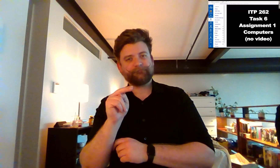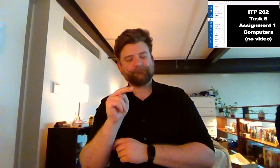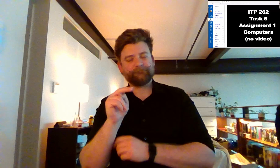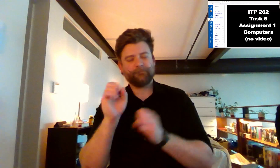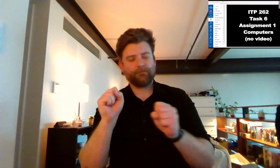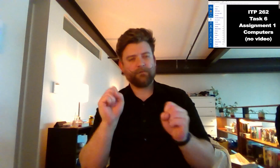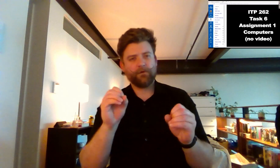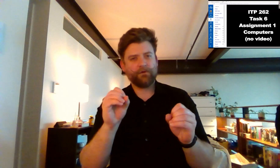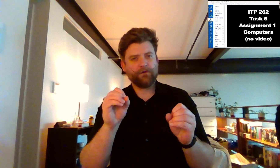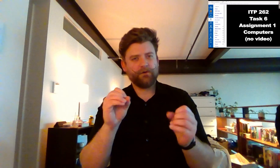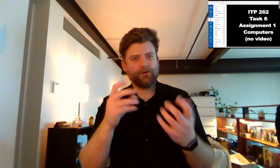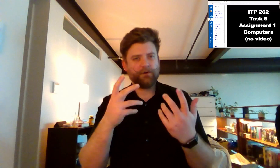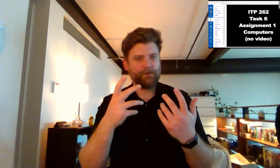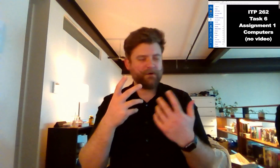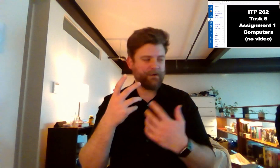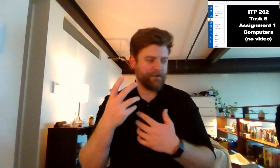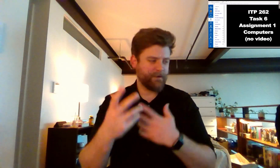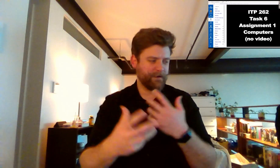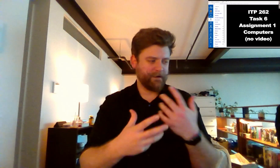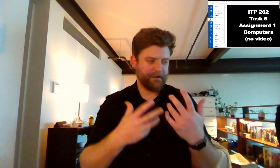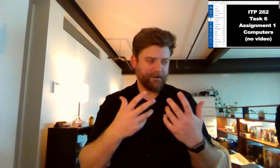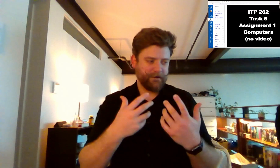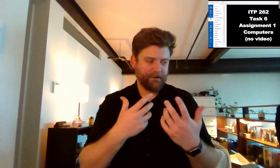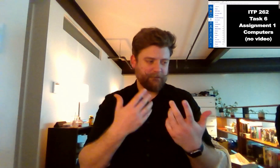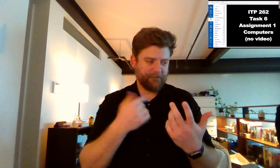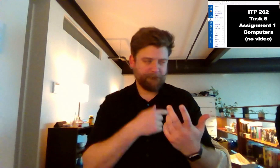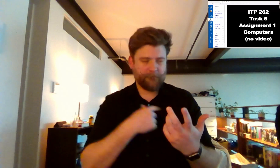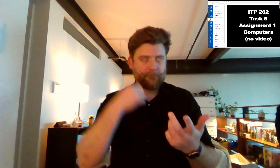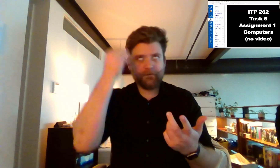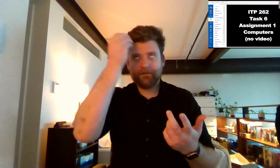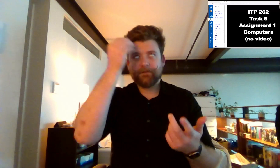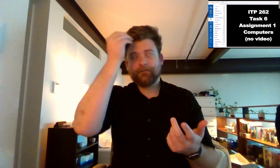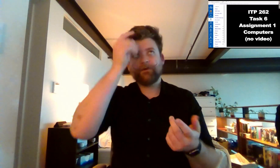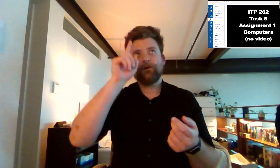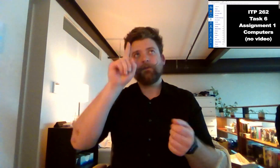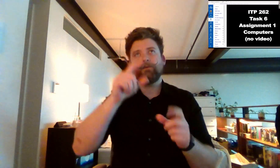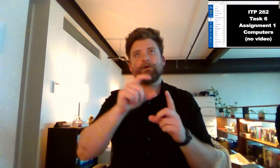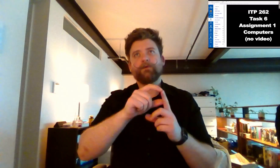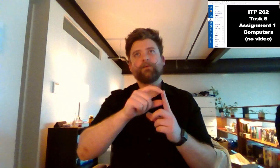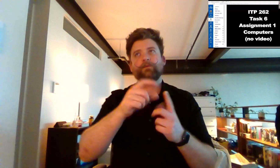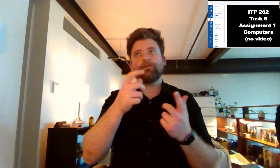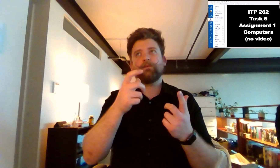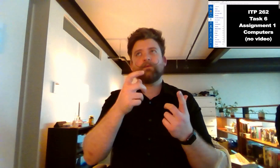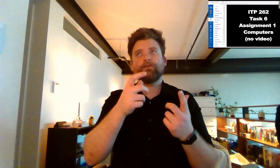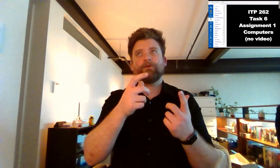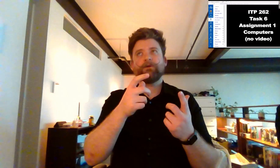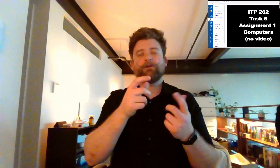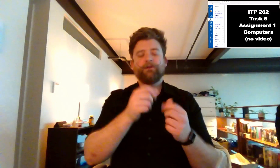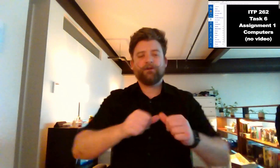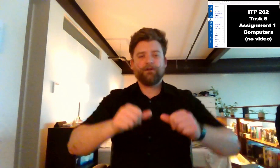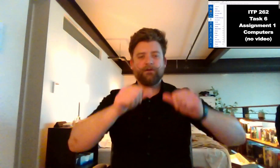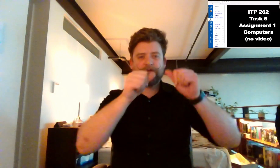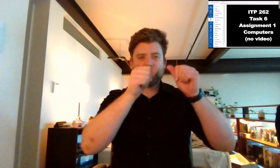So you want to, you know, want to have a word takes about 1/4 of an inch. So you want 1/4. Okay.